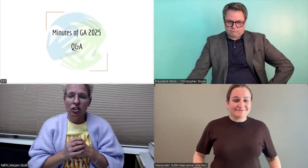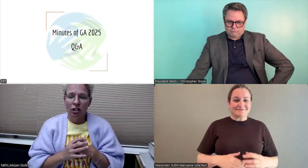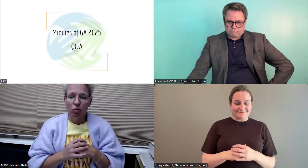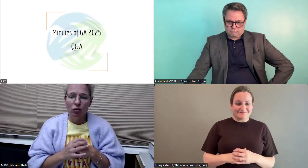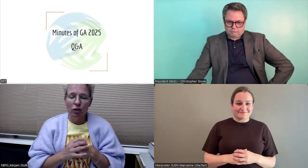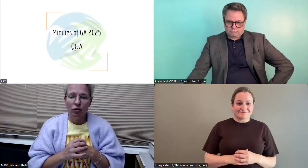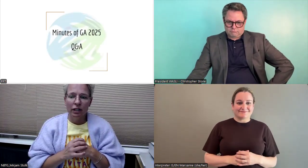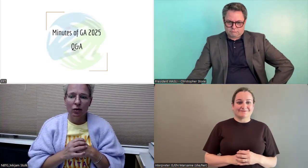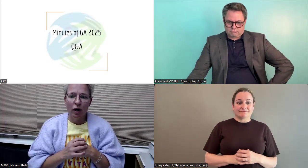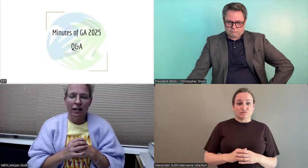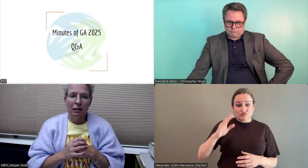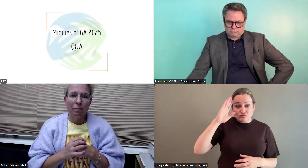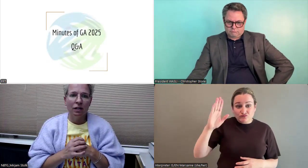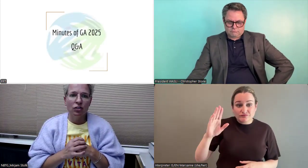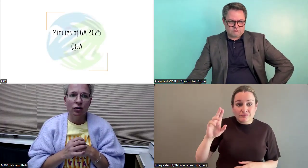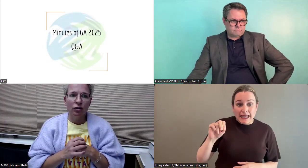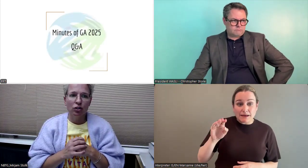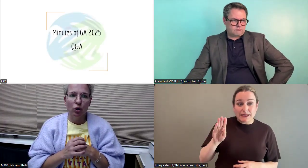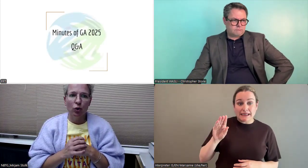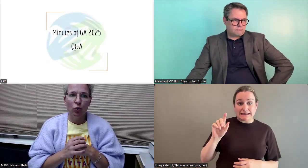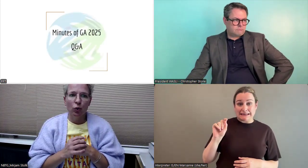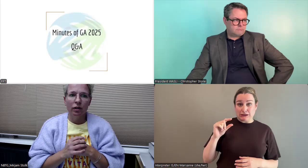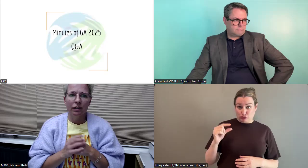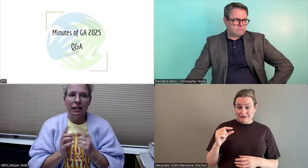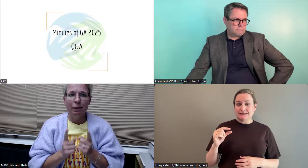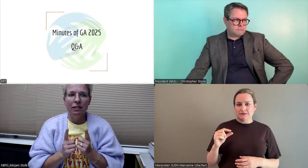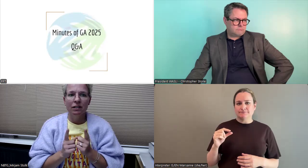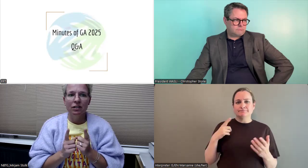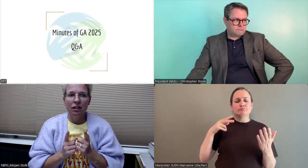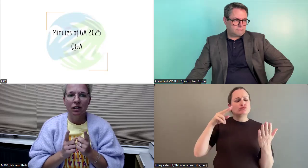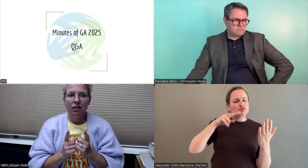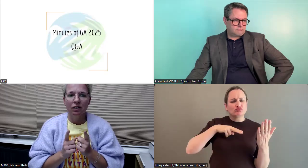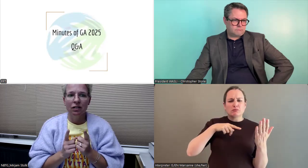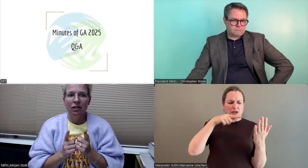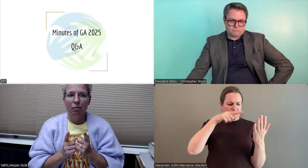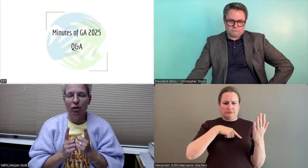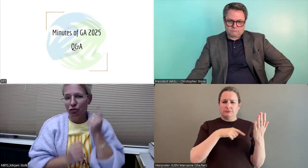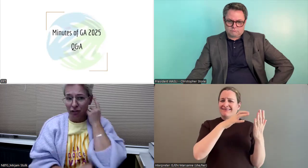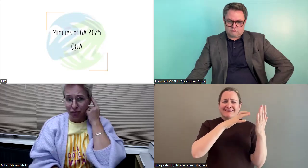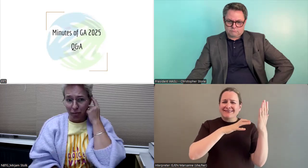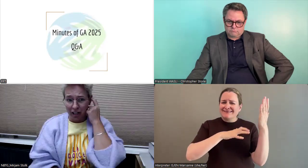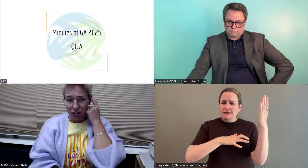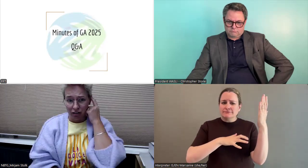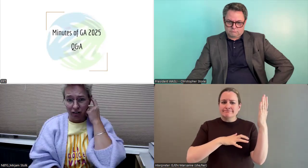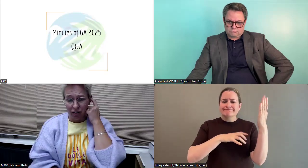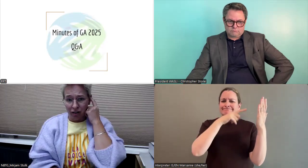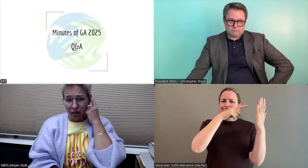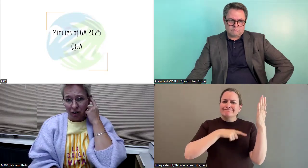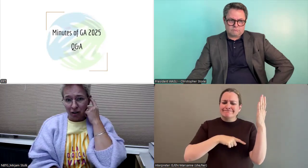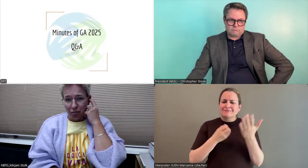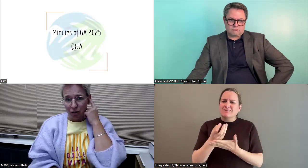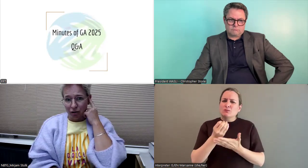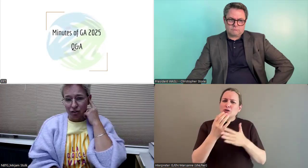Yes, the MTG was wondering why the minutes are so limited in the amount of